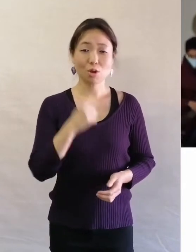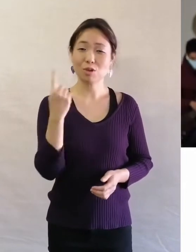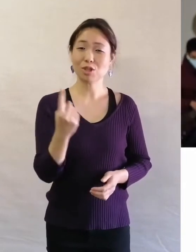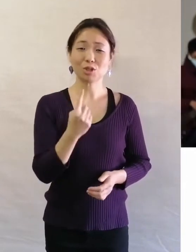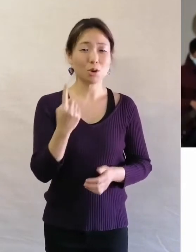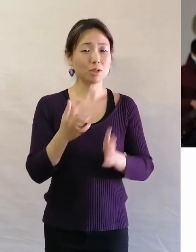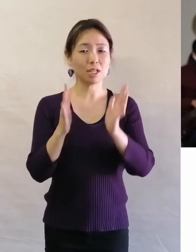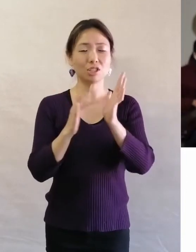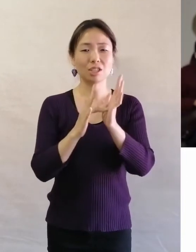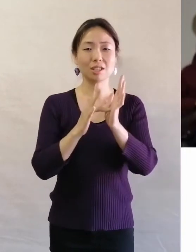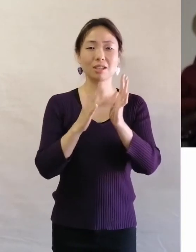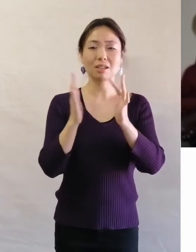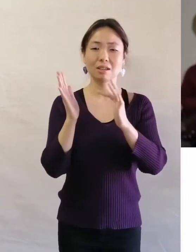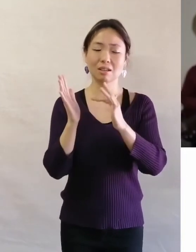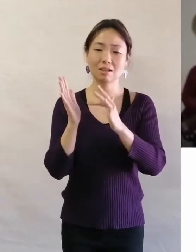glorified. There is only